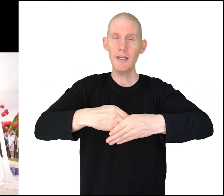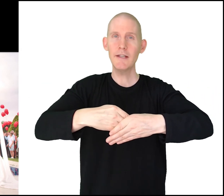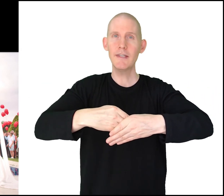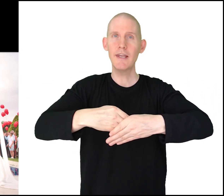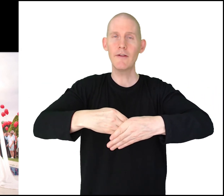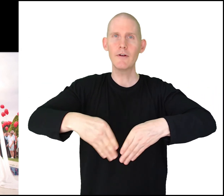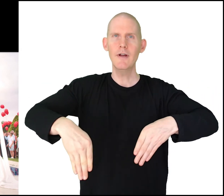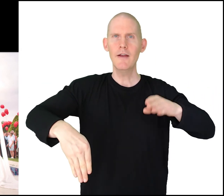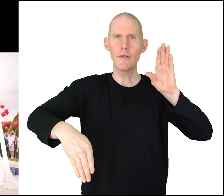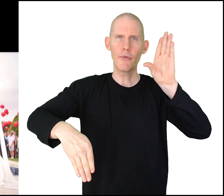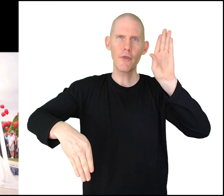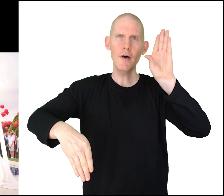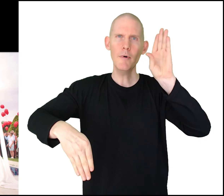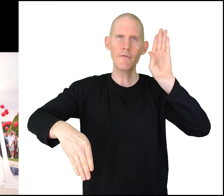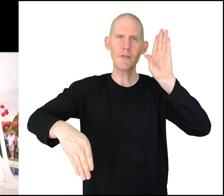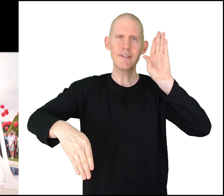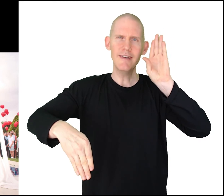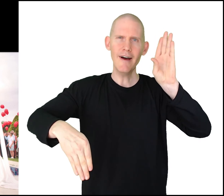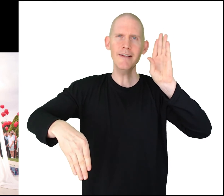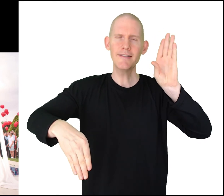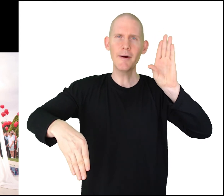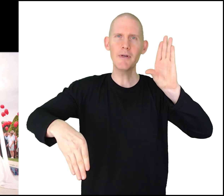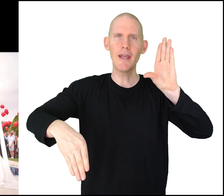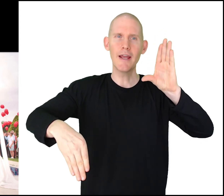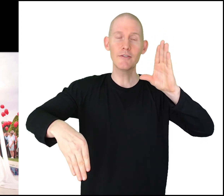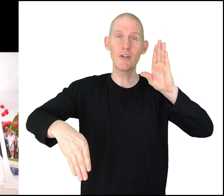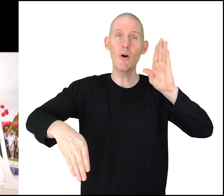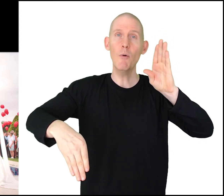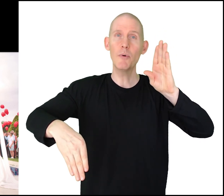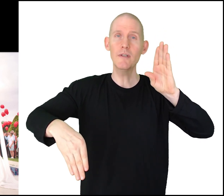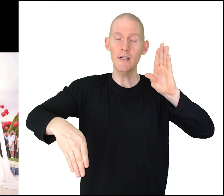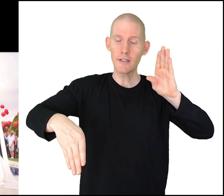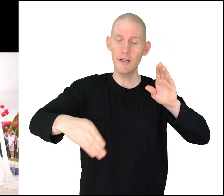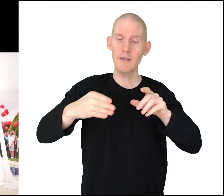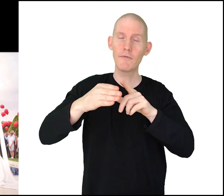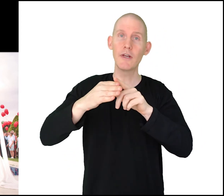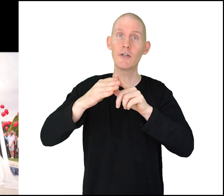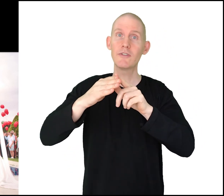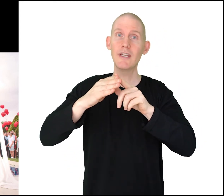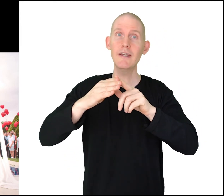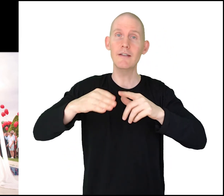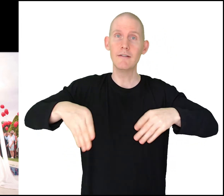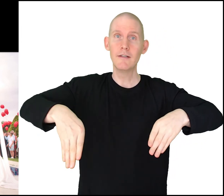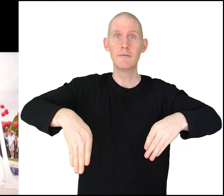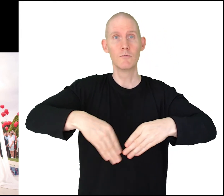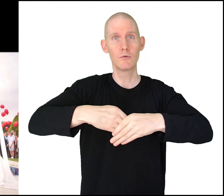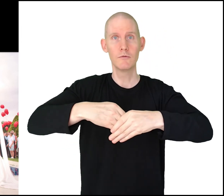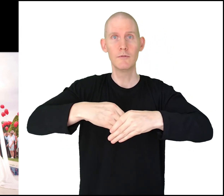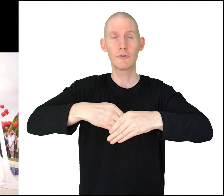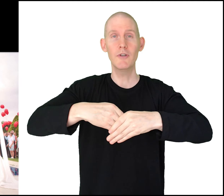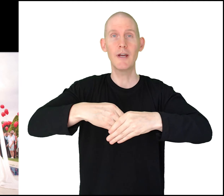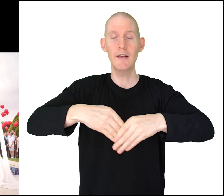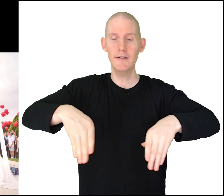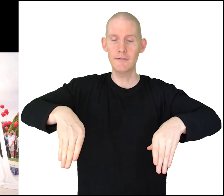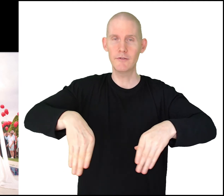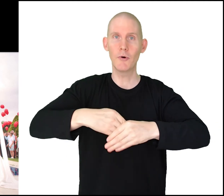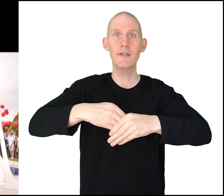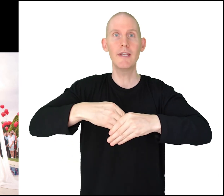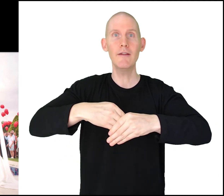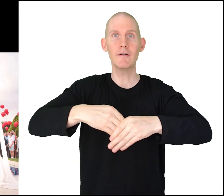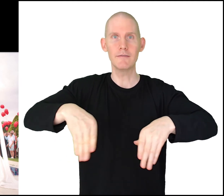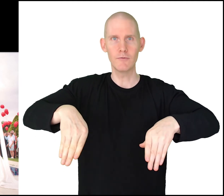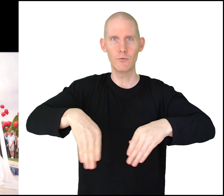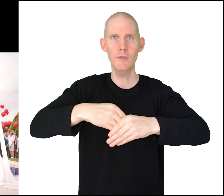right when they get together, the thumb of your non-dominant hand is going to open to let the fingers in. So you kind of